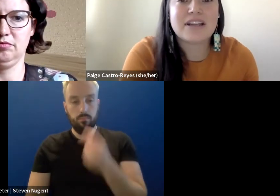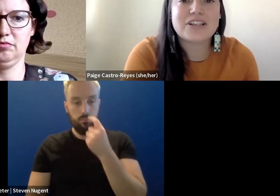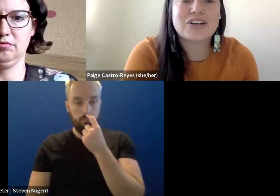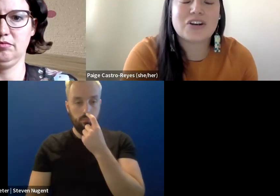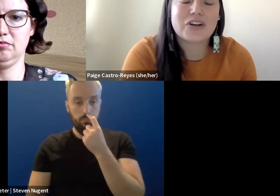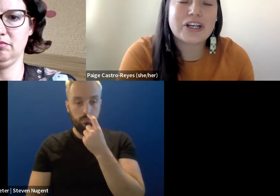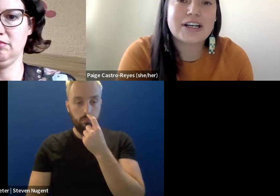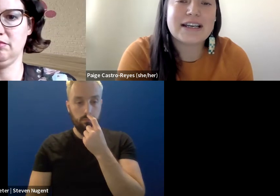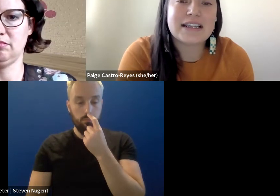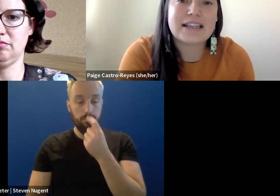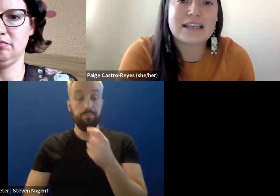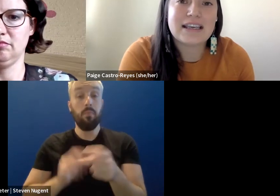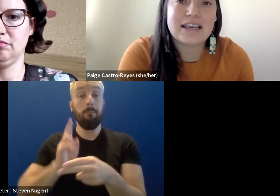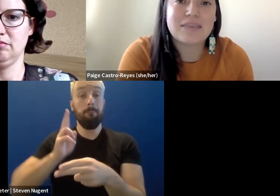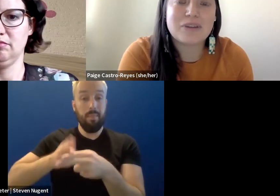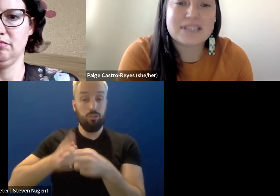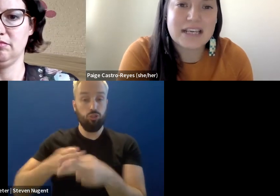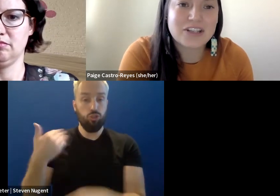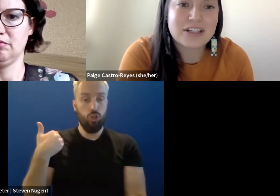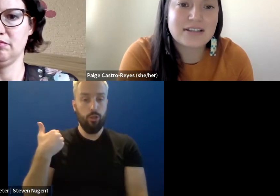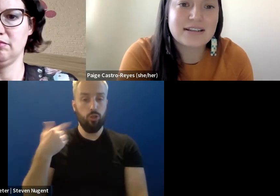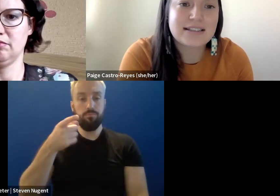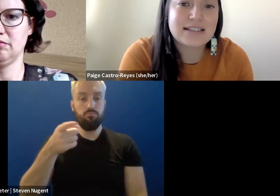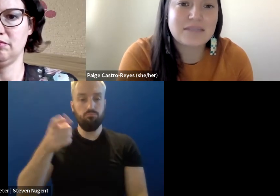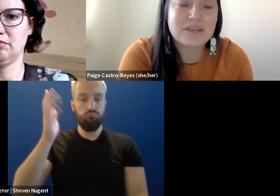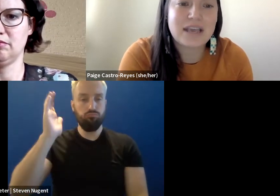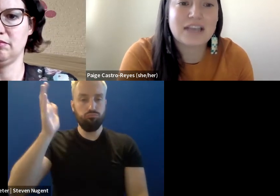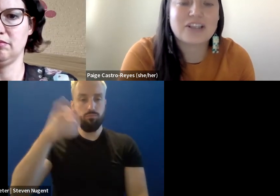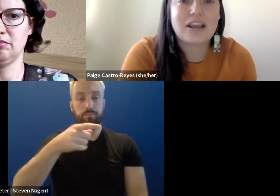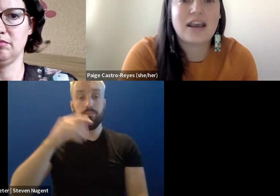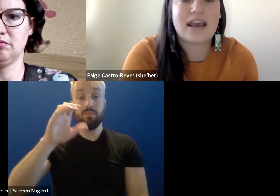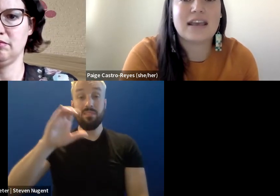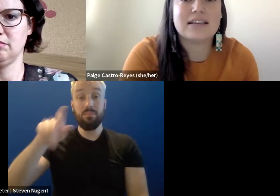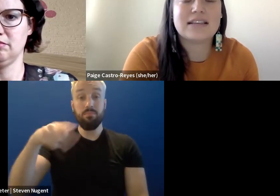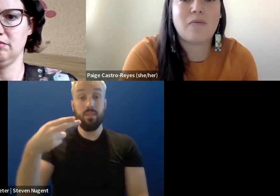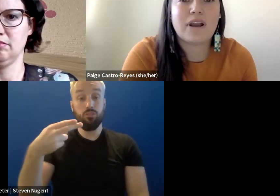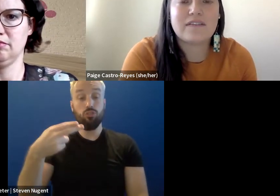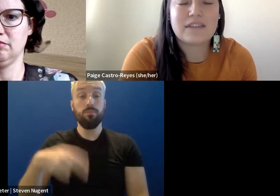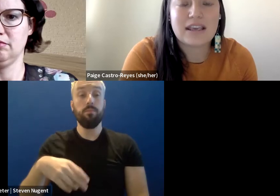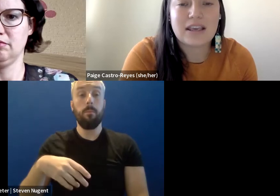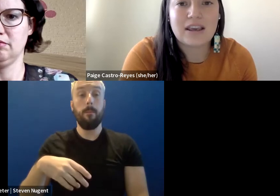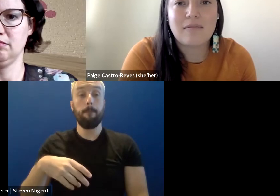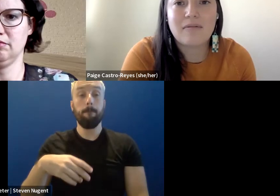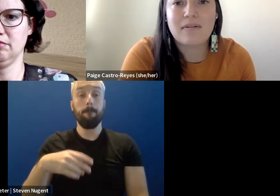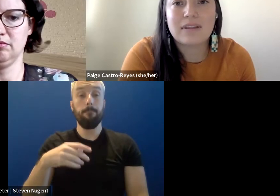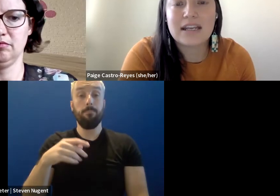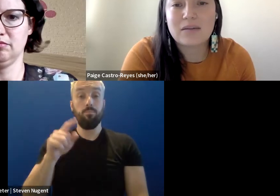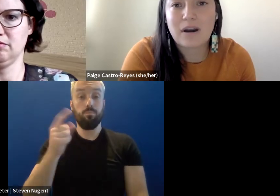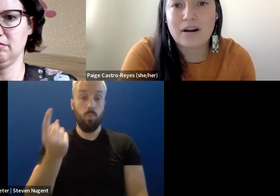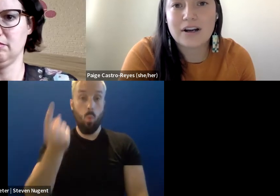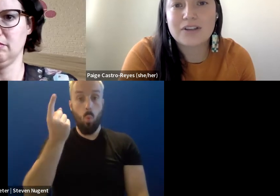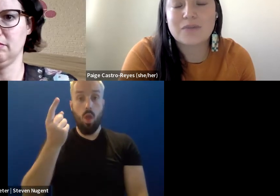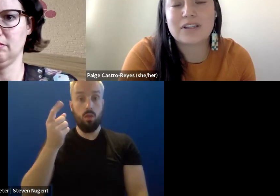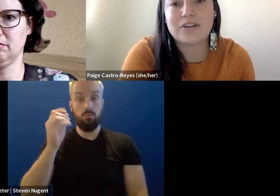So as mentioned earlier in the presentation, CCPH is one of the